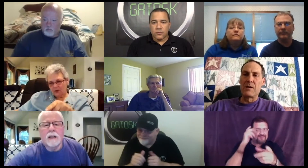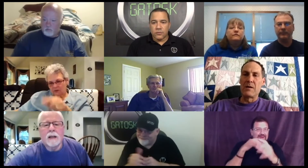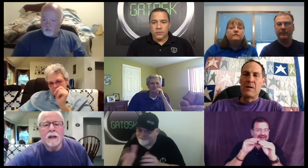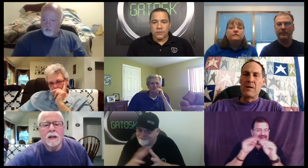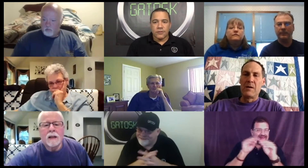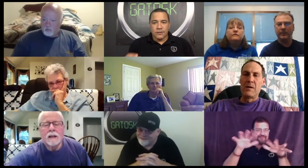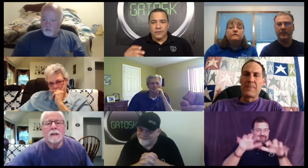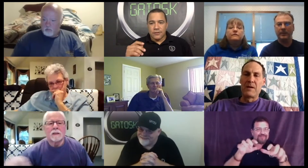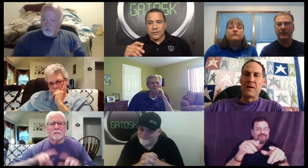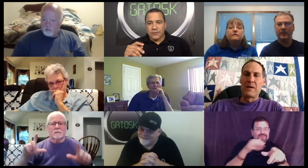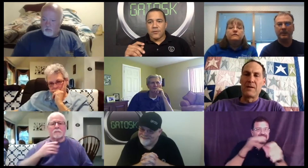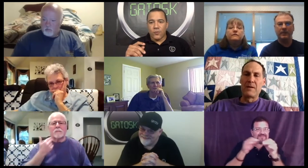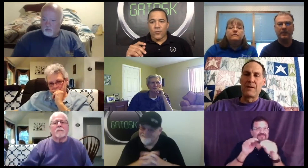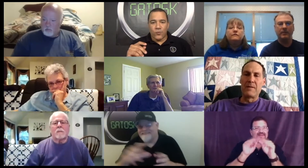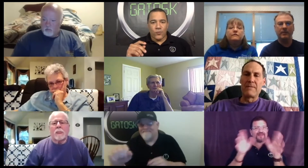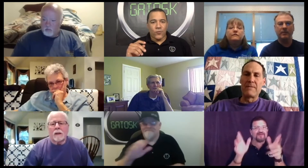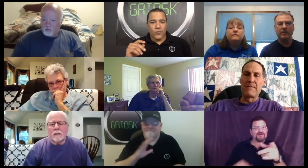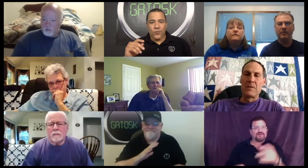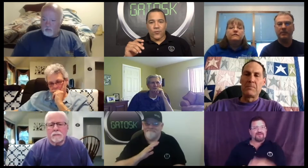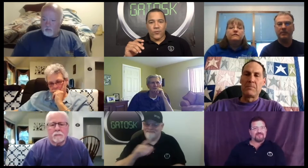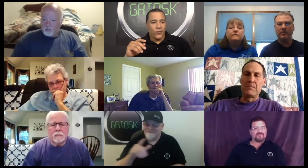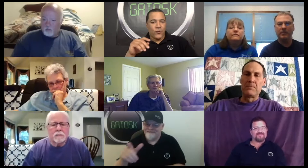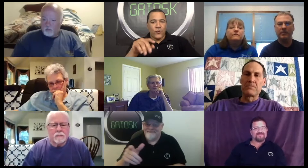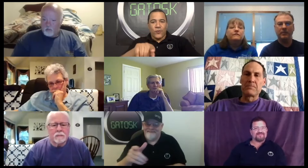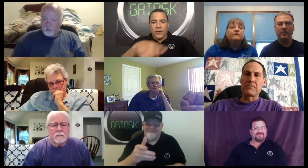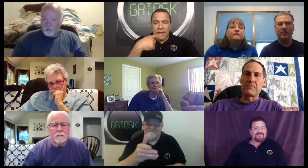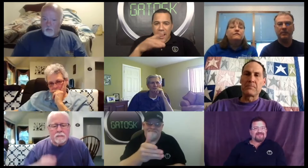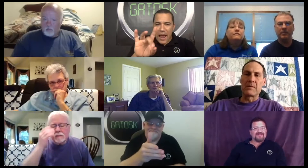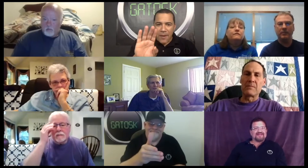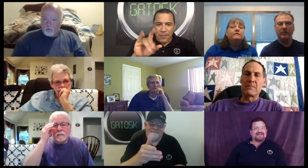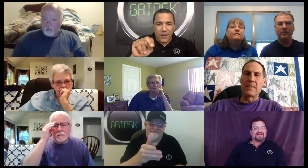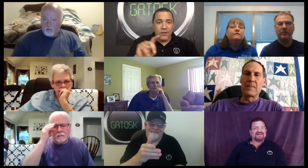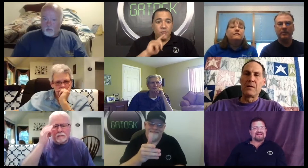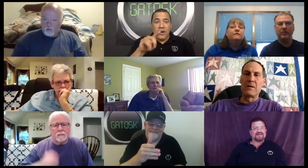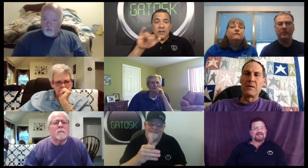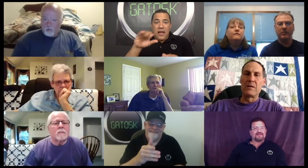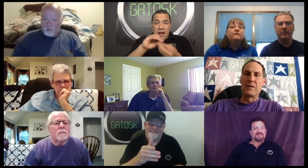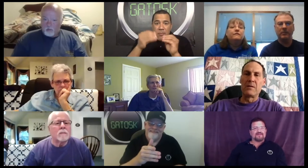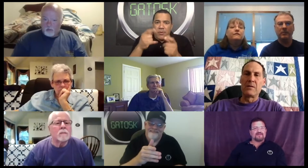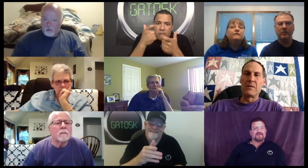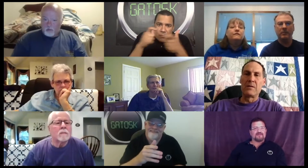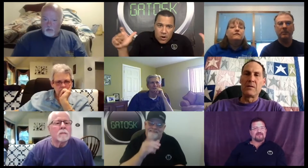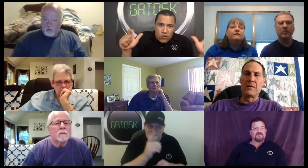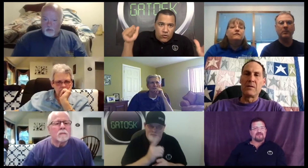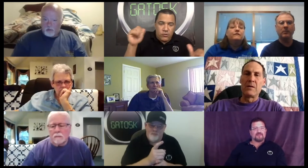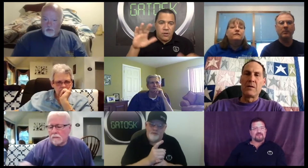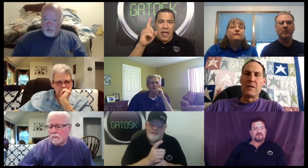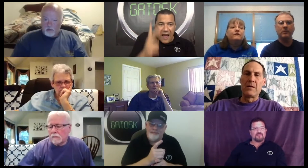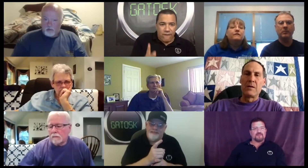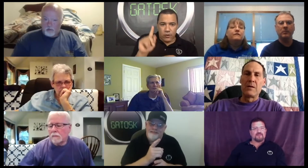ACC. Wait, I want to. The screen kind of froze, so that I missed what you were saying there. Actually, the number is